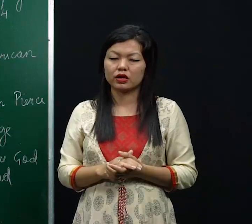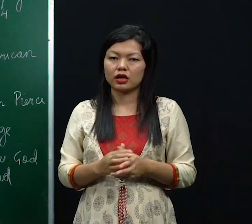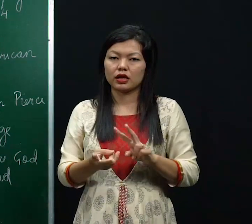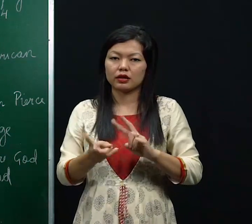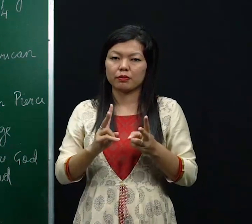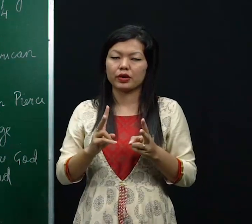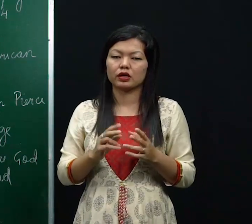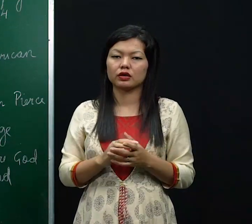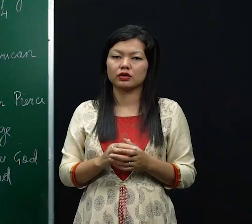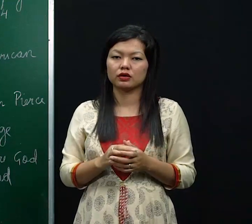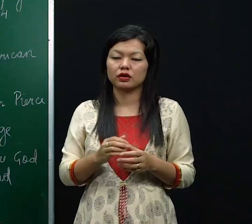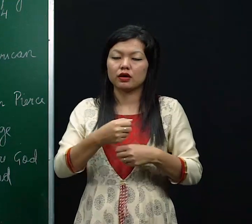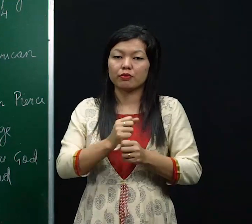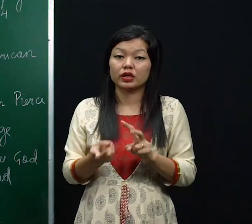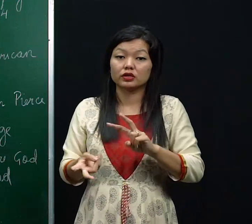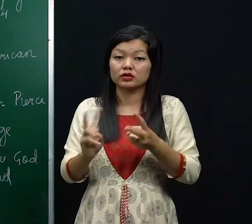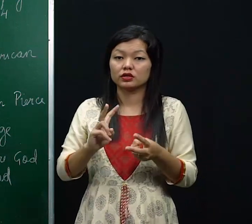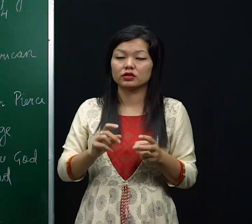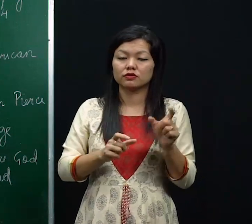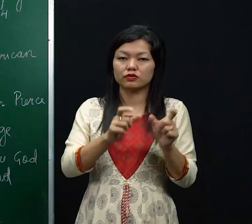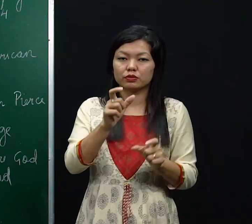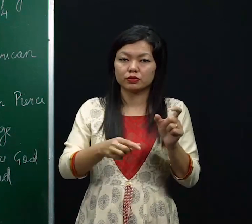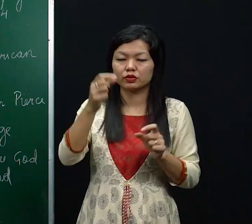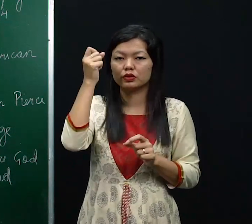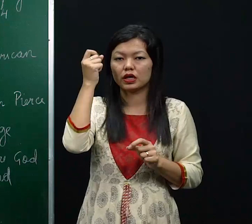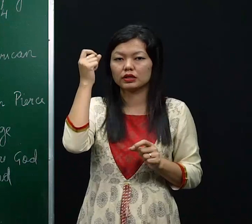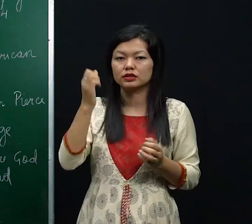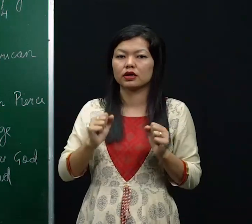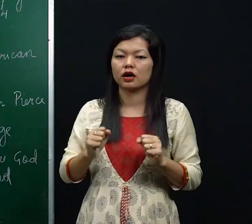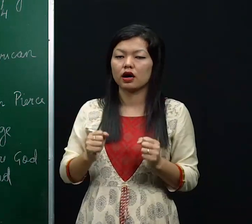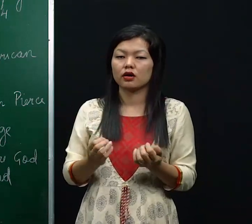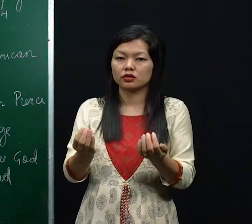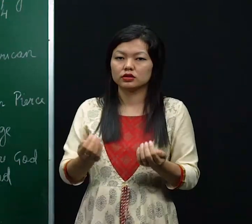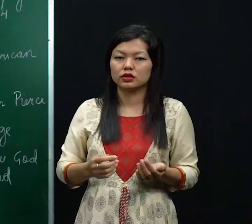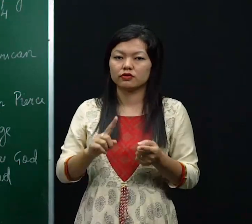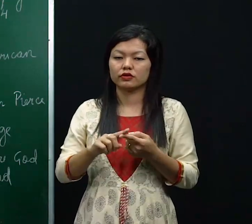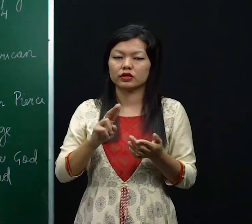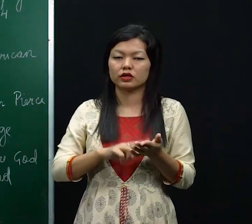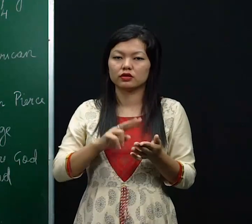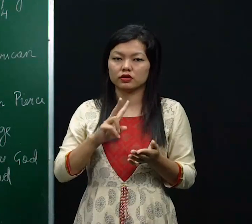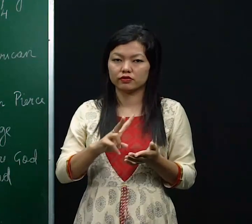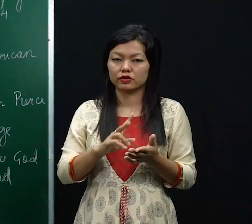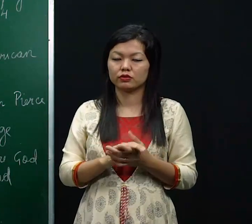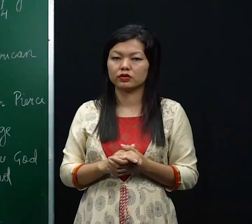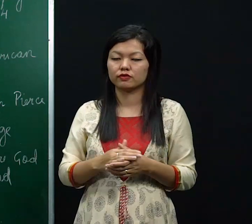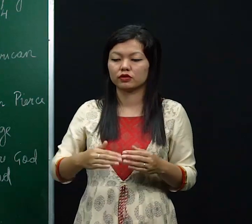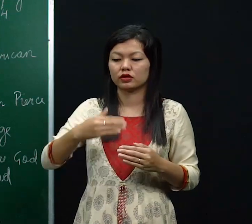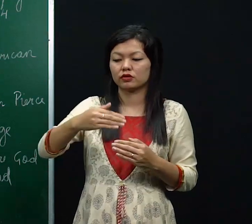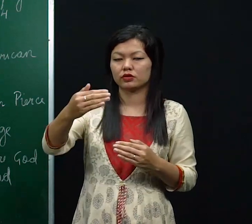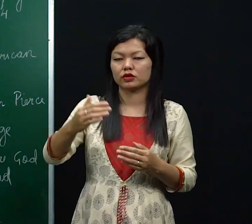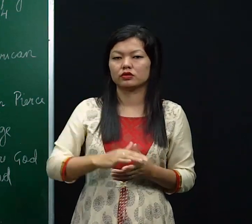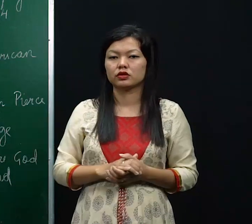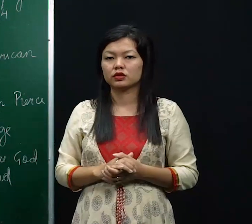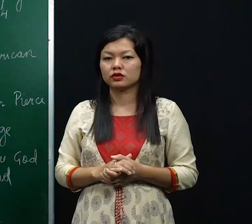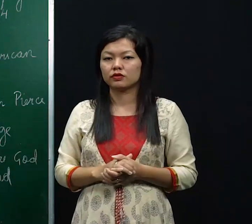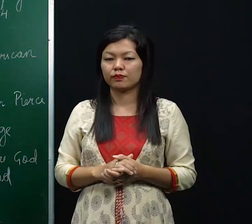Our story is quite vast. I will not be able to explain everything today. So the later half of the story will be done in the next class. I want you to